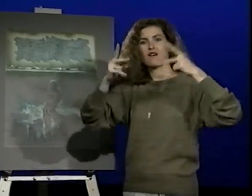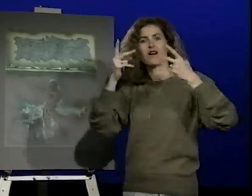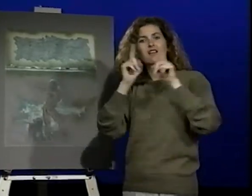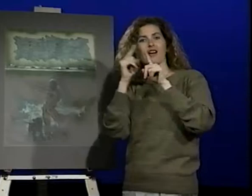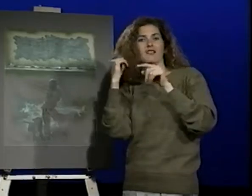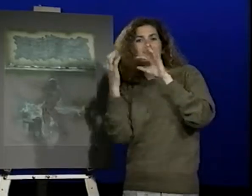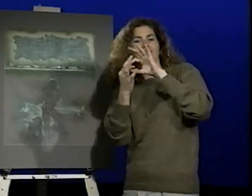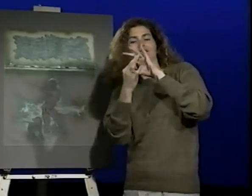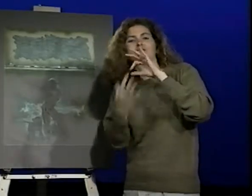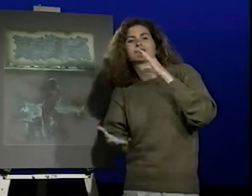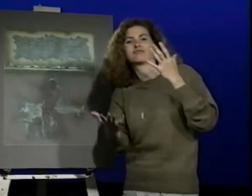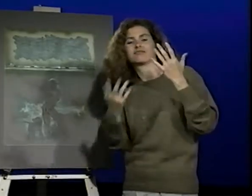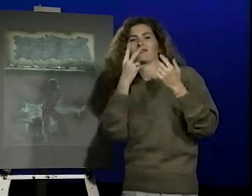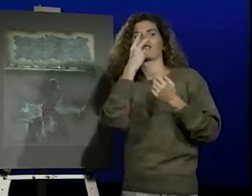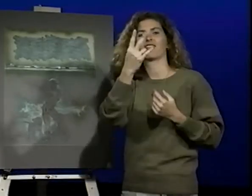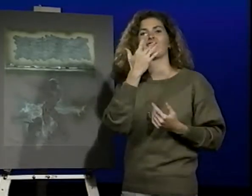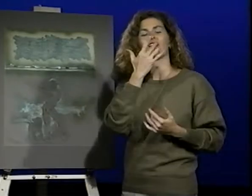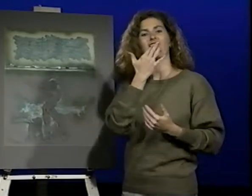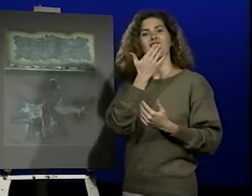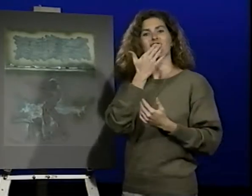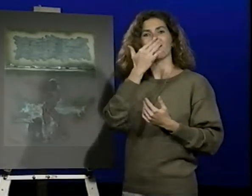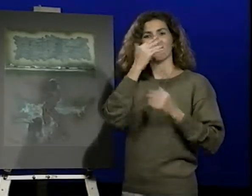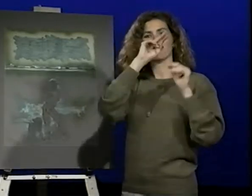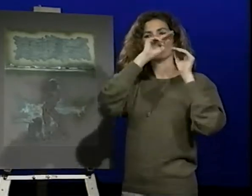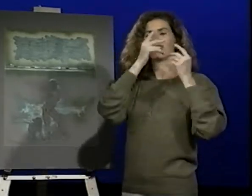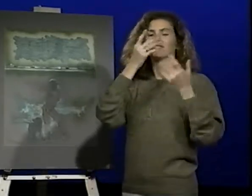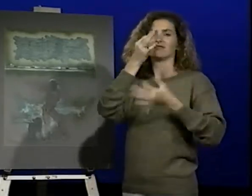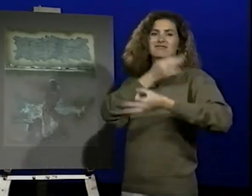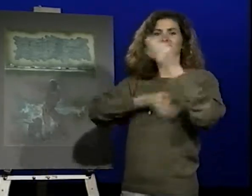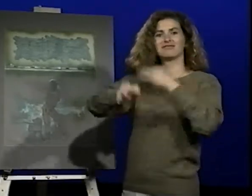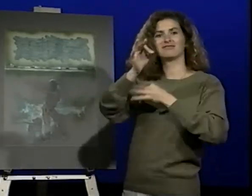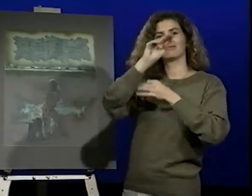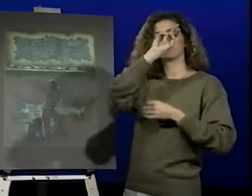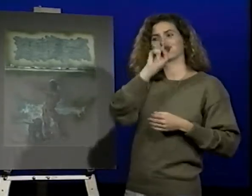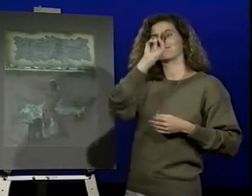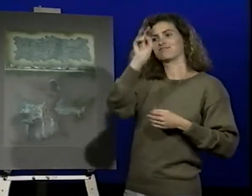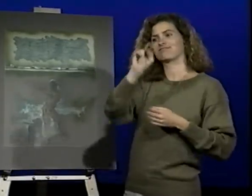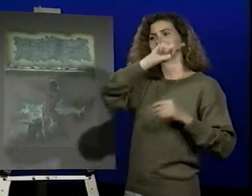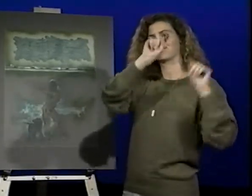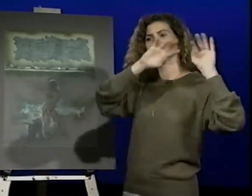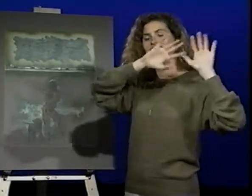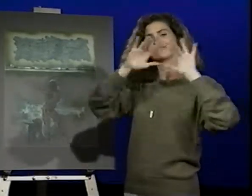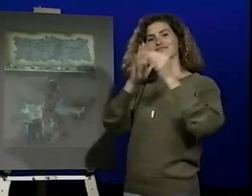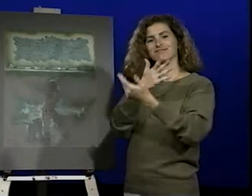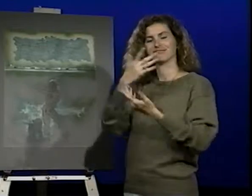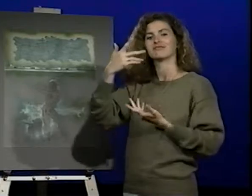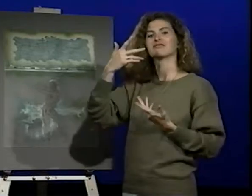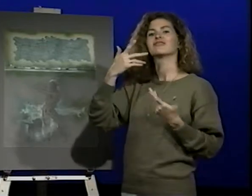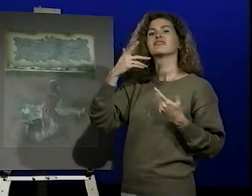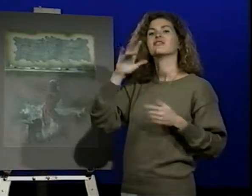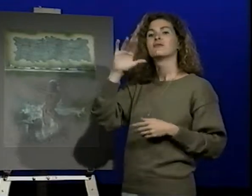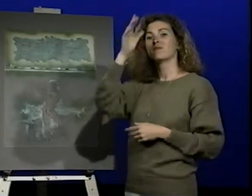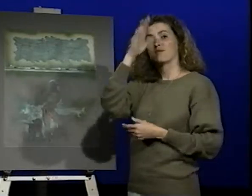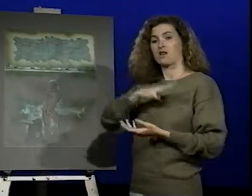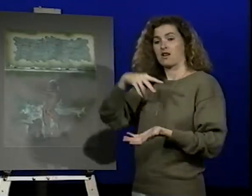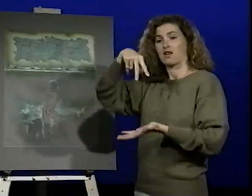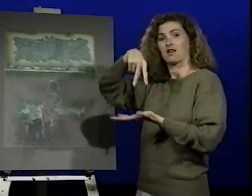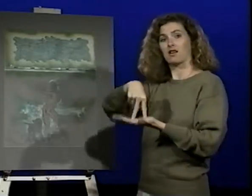And the notes are down at the bottom of the page expressing not hearing those notes. And waves of color have